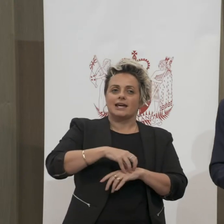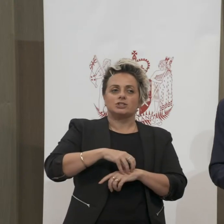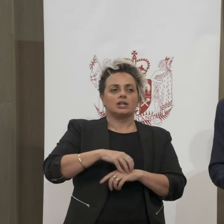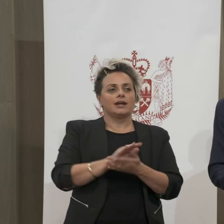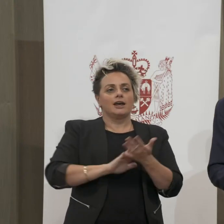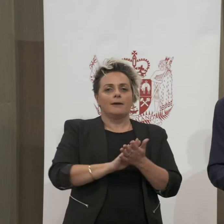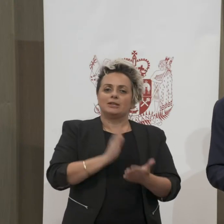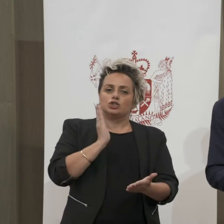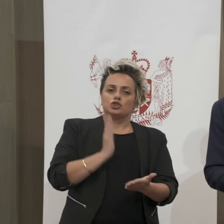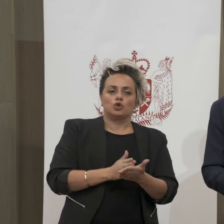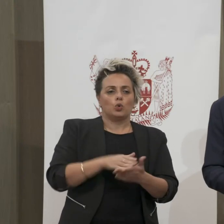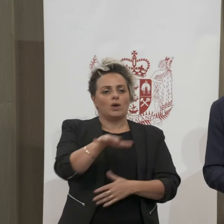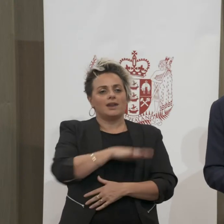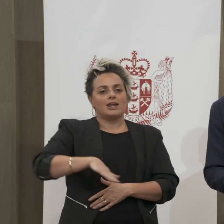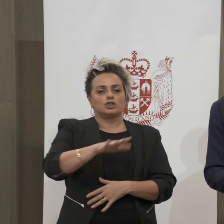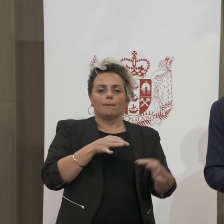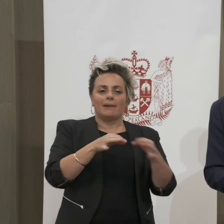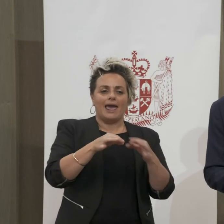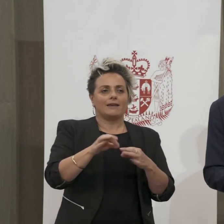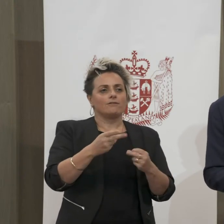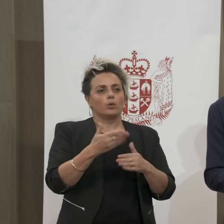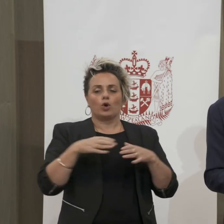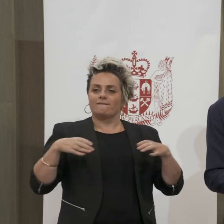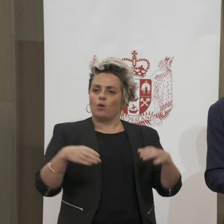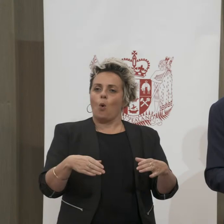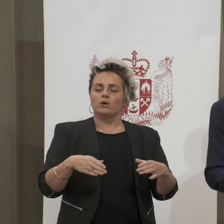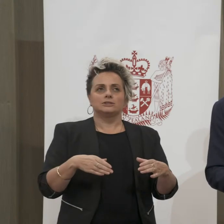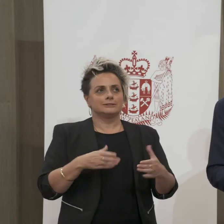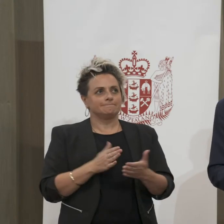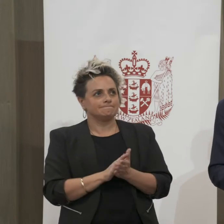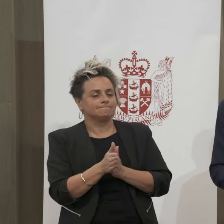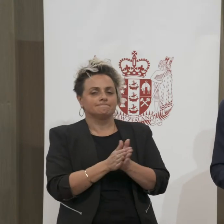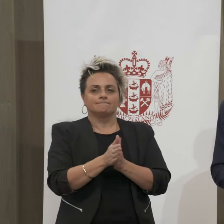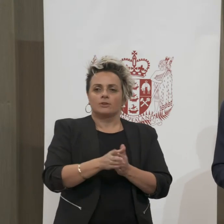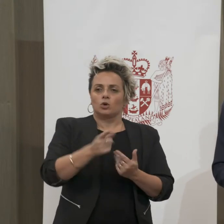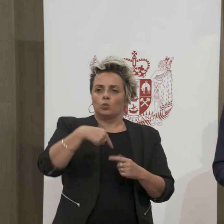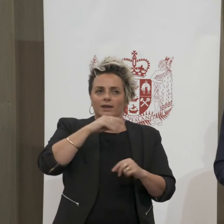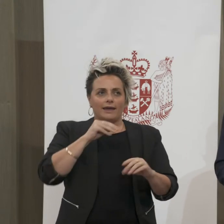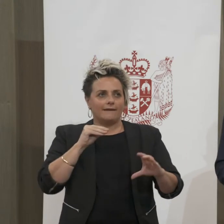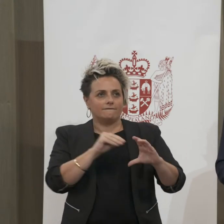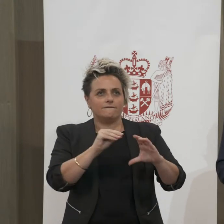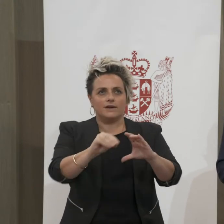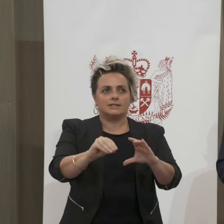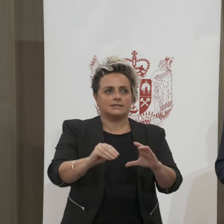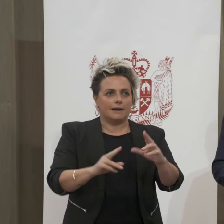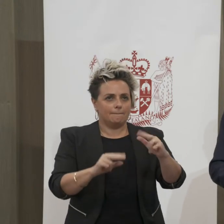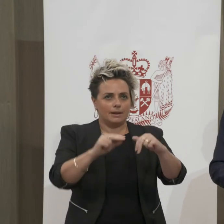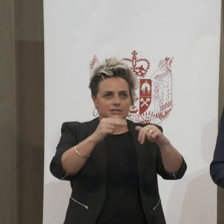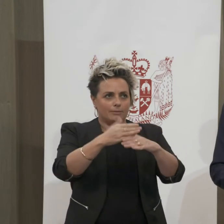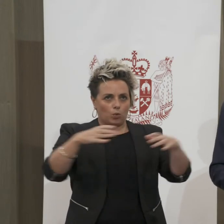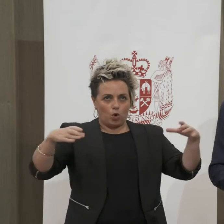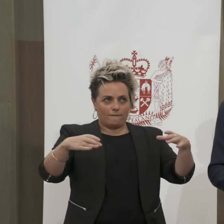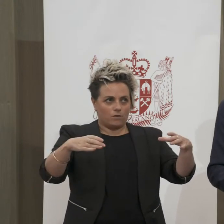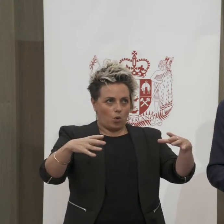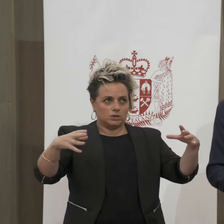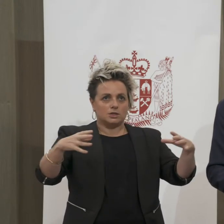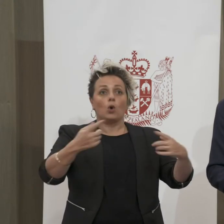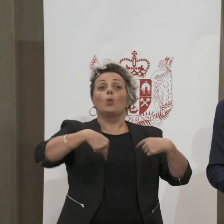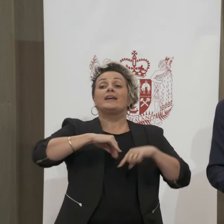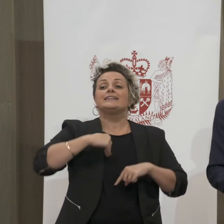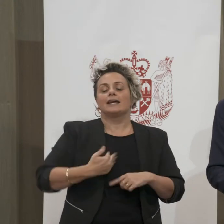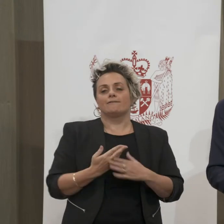true national planning for our workforce. It will allow us to start investing in and building the workforce we need for the